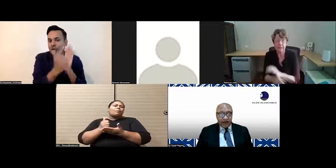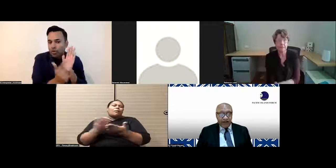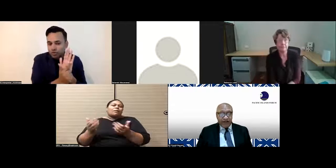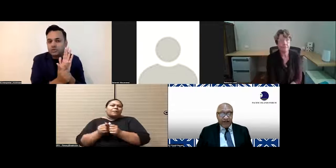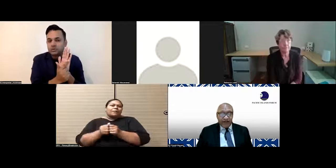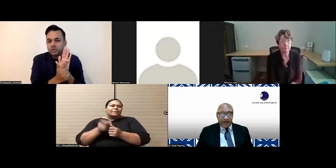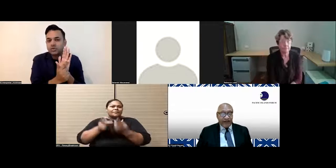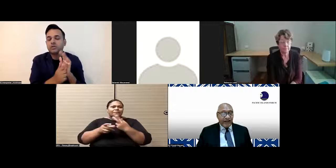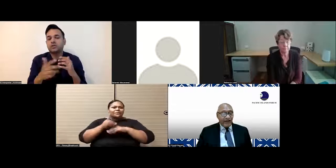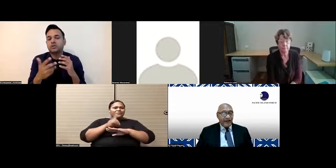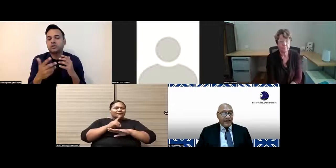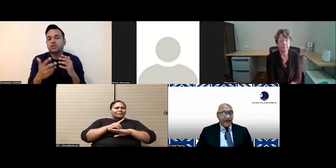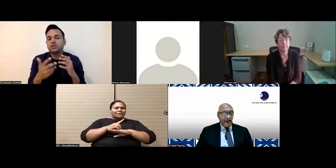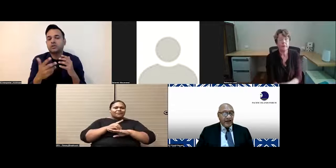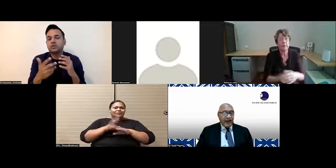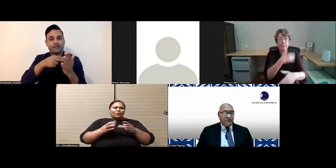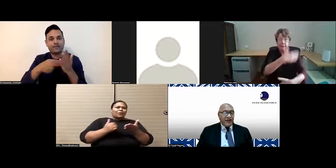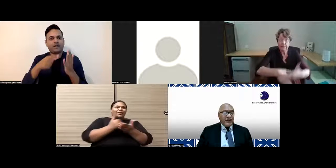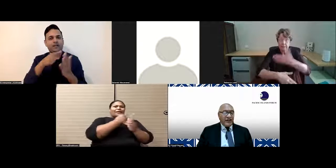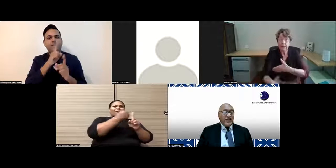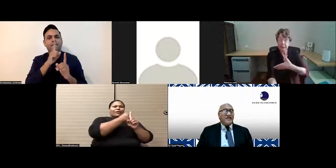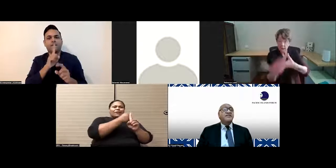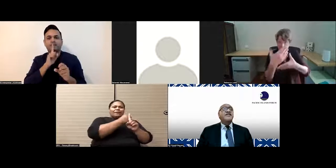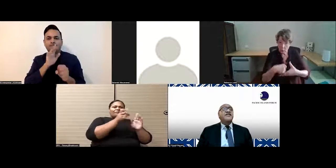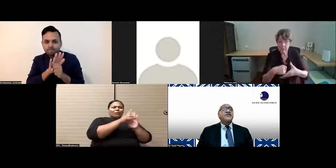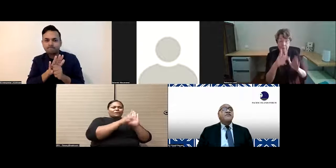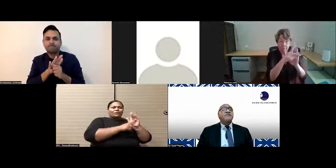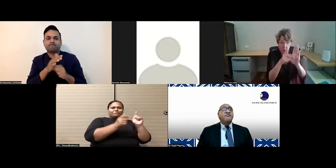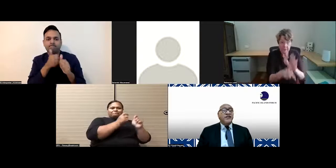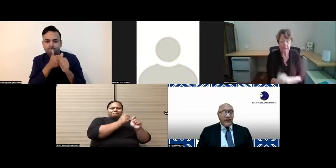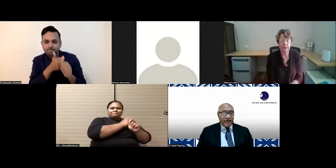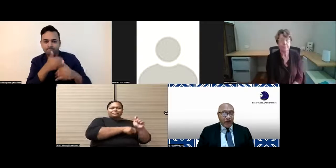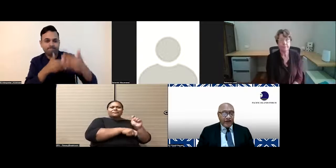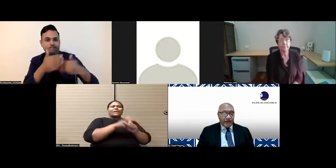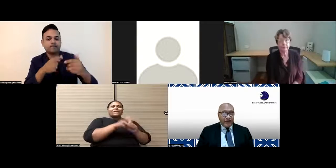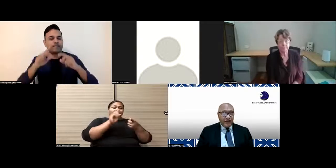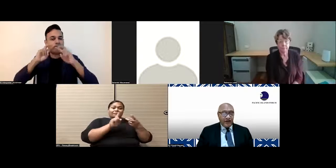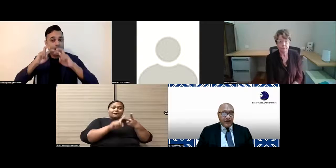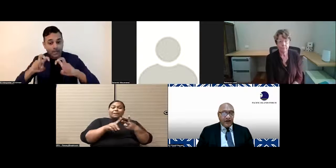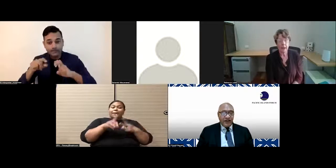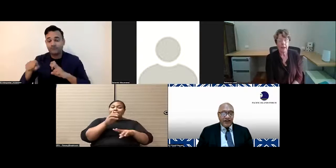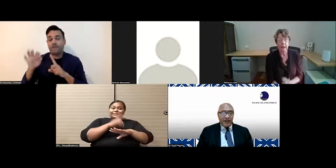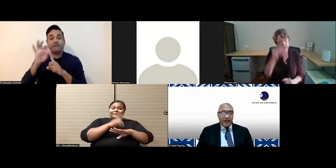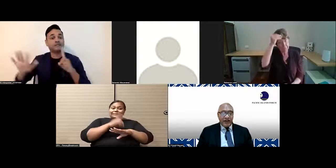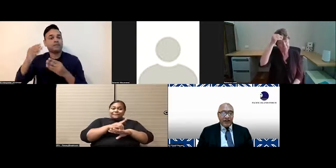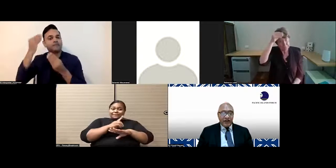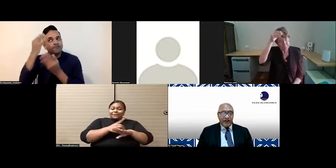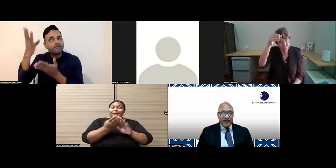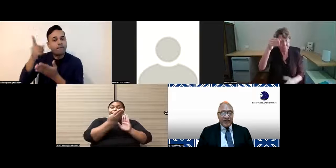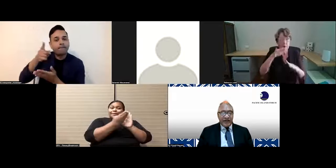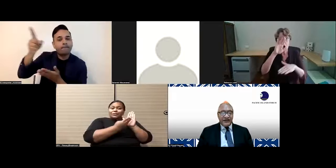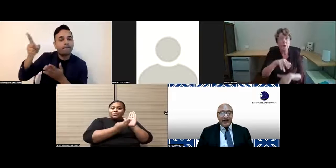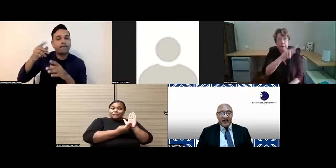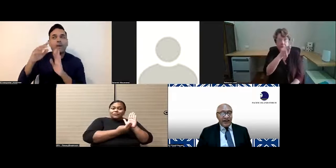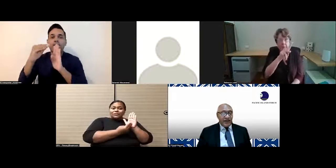disability inclusive budgeting, and building a specific body of knowledge on disability